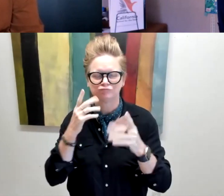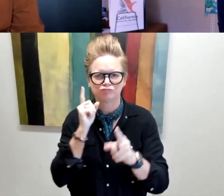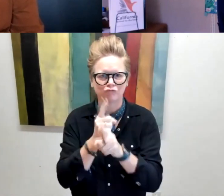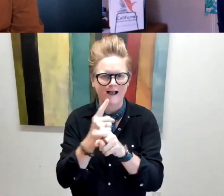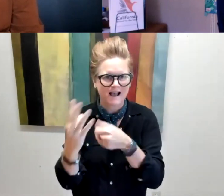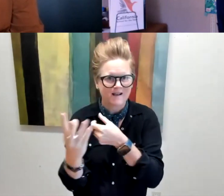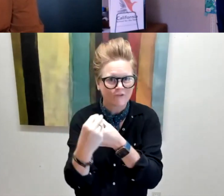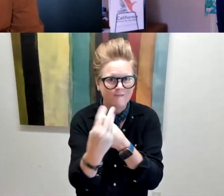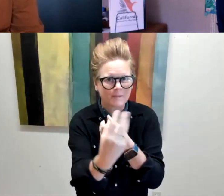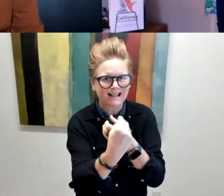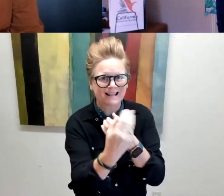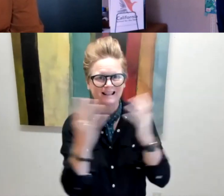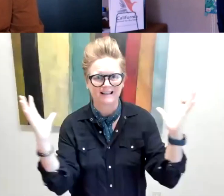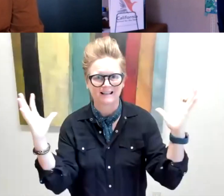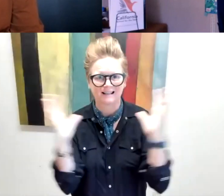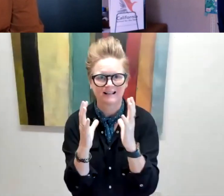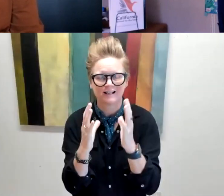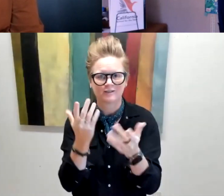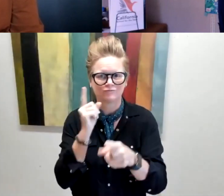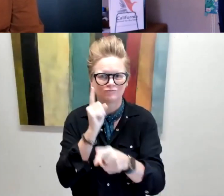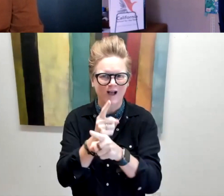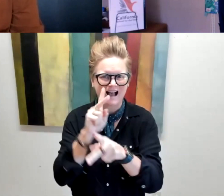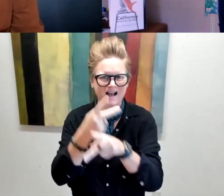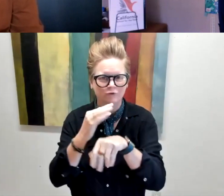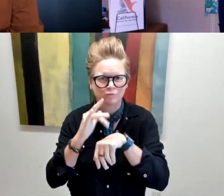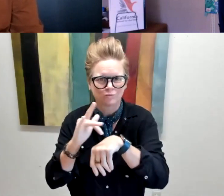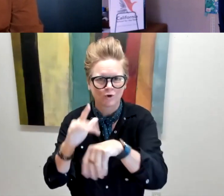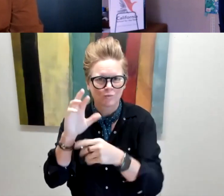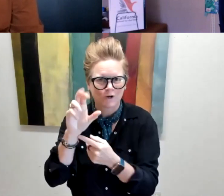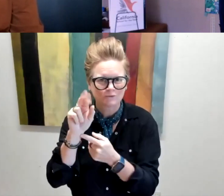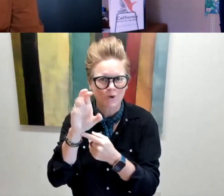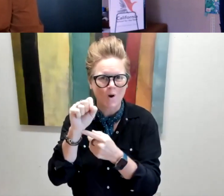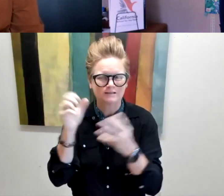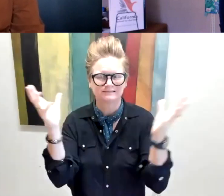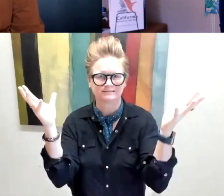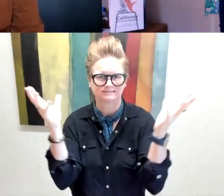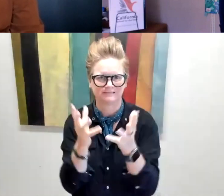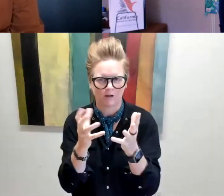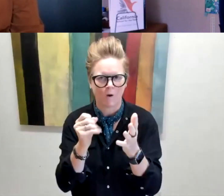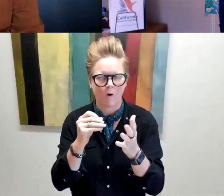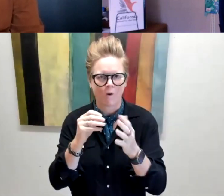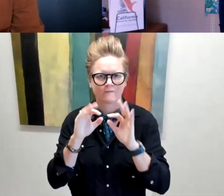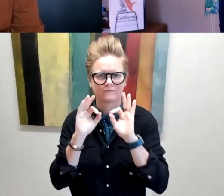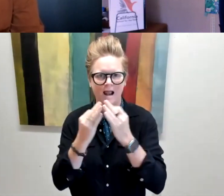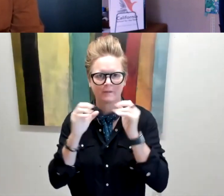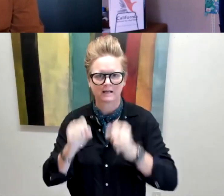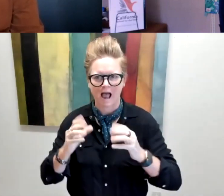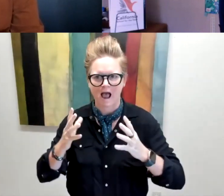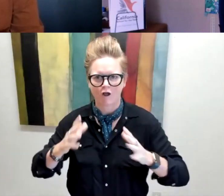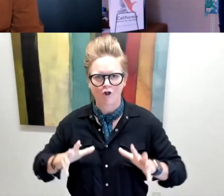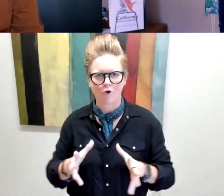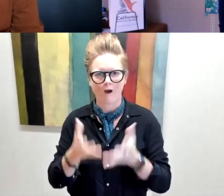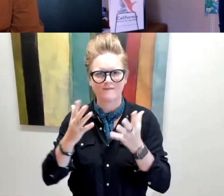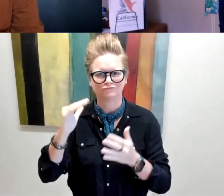types of early exposure that they had, and having the right involvement, the right people, the right type of resources that